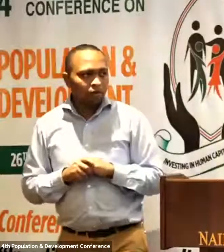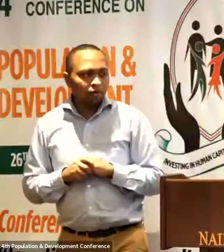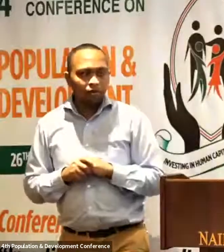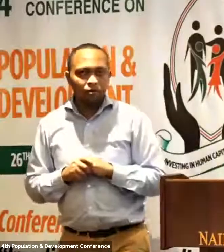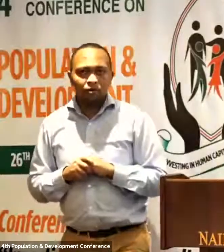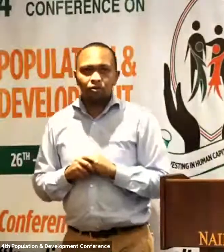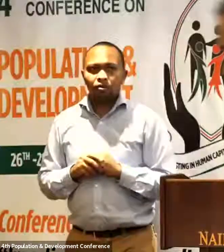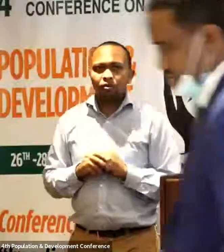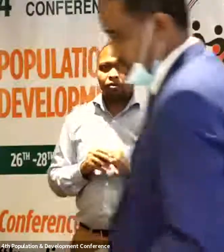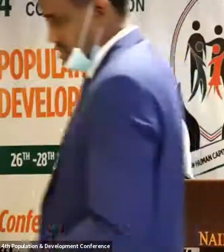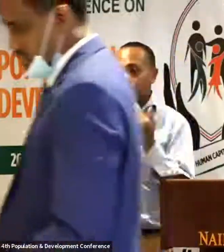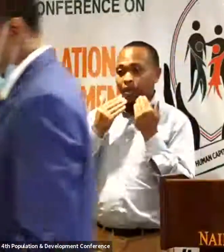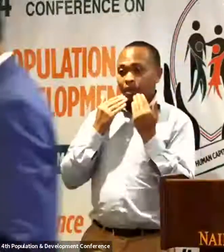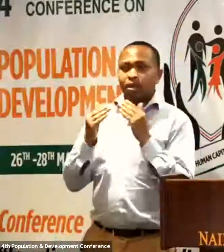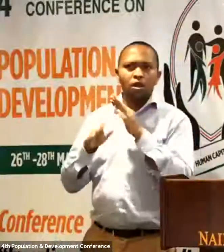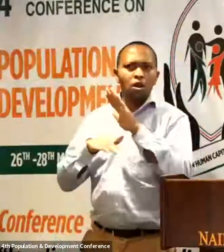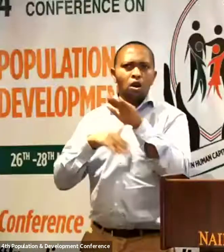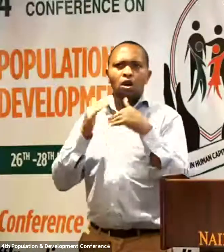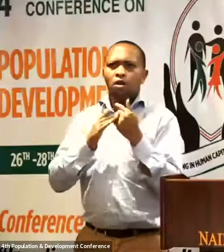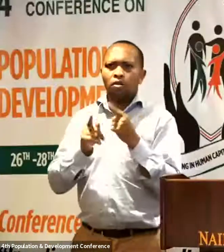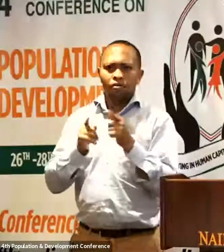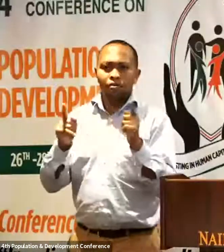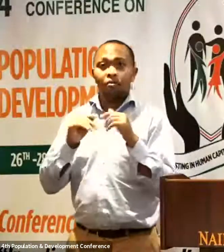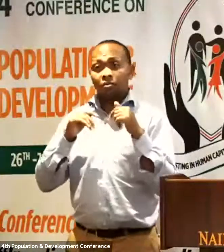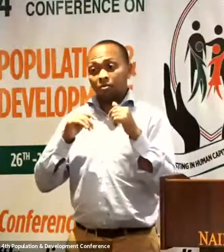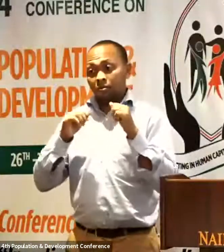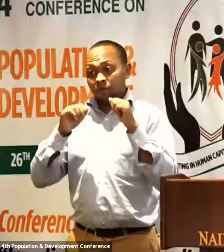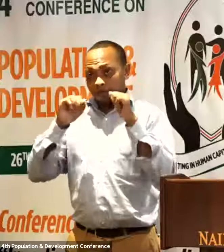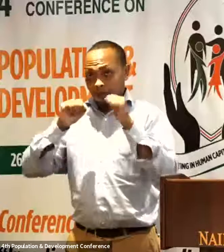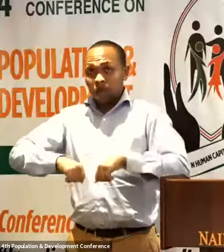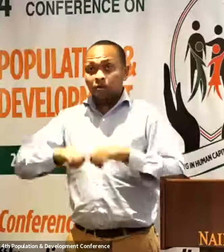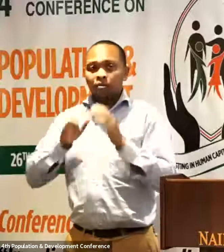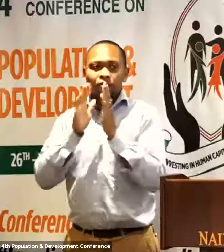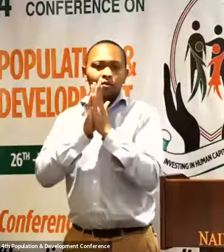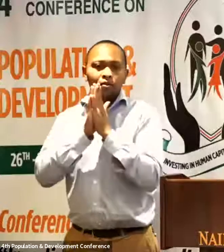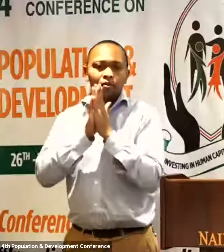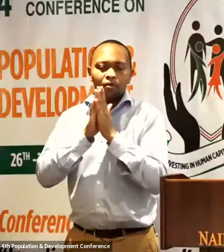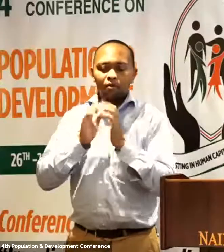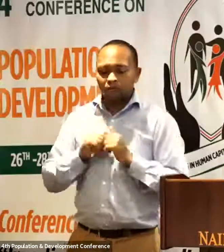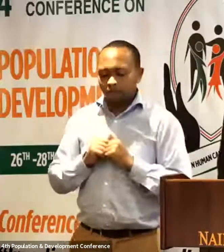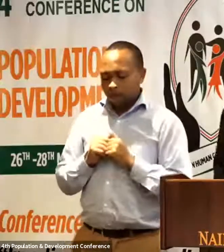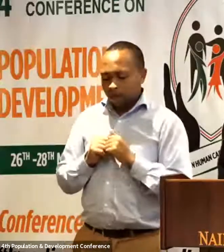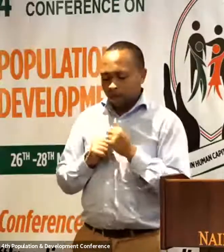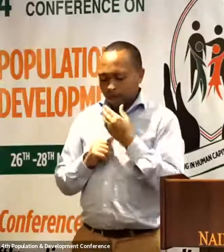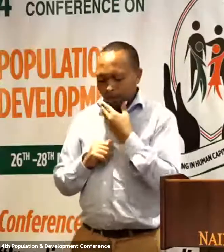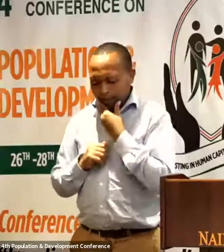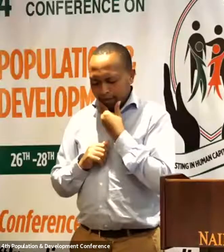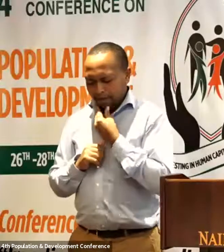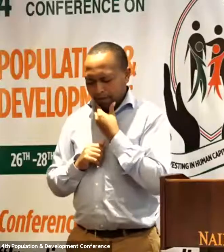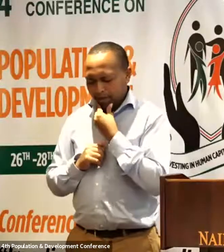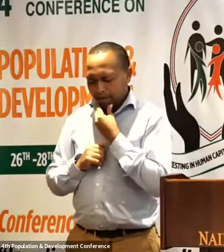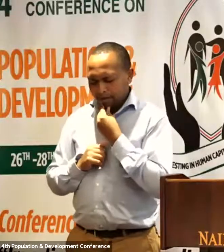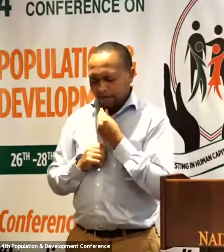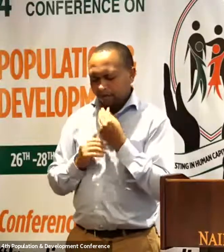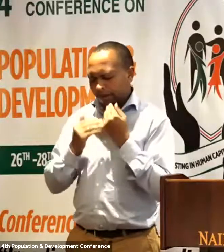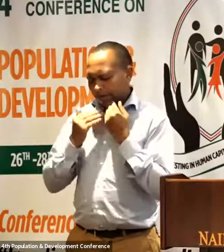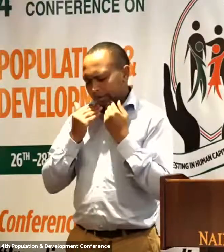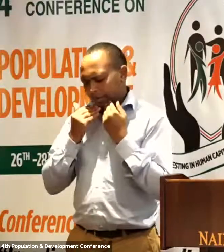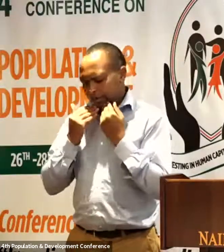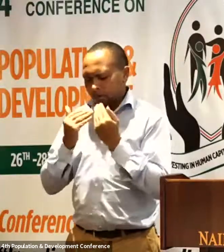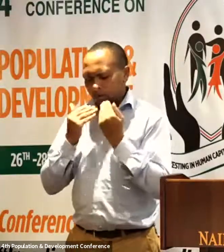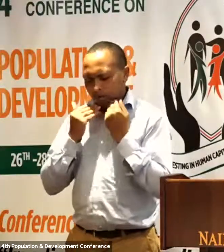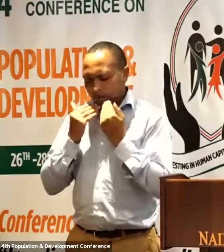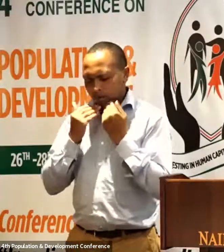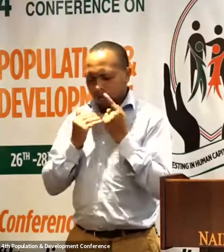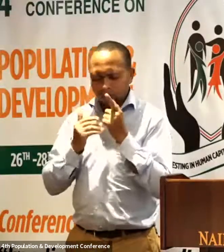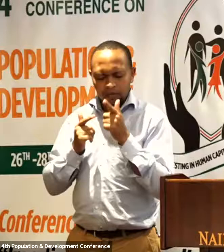Thank you, DG, and thank you, delegates. Let's bow for a word of prayer. Our loving Father, we are glad and thankful that